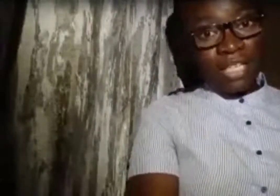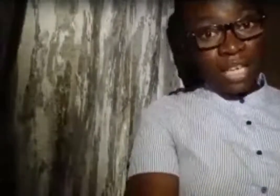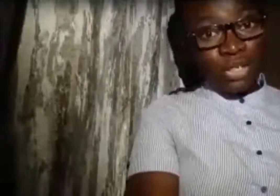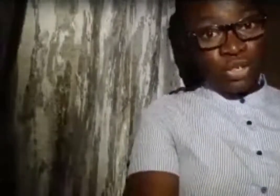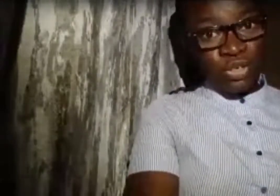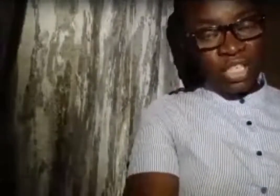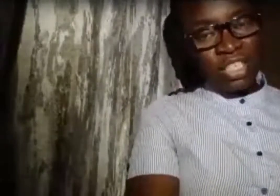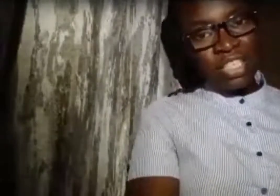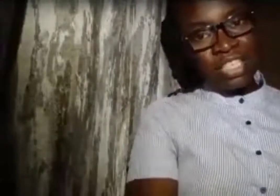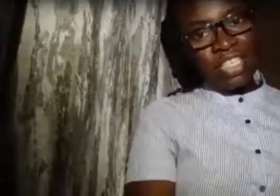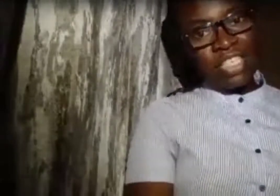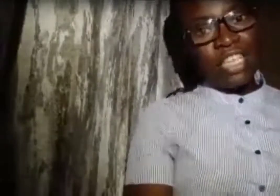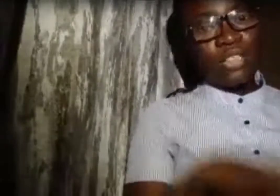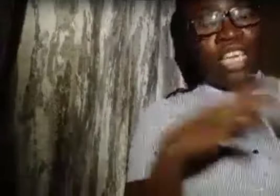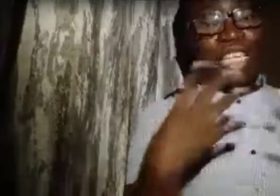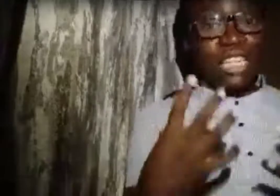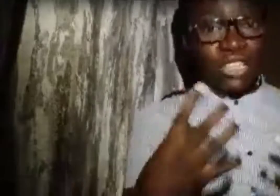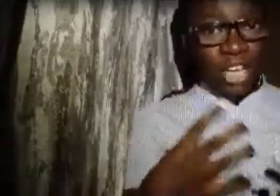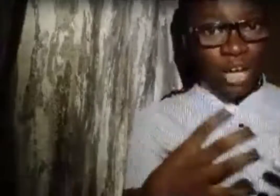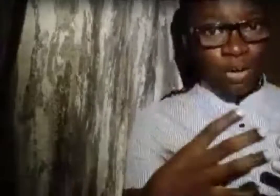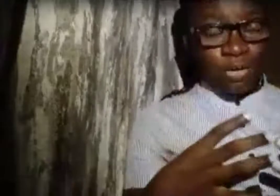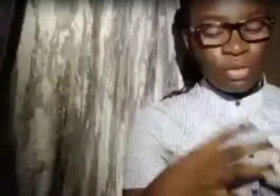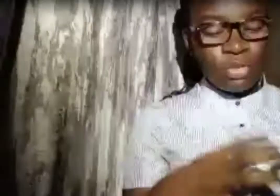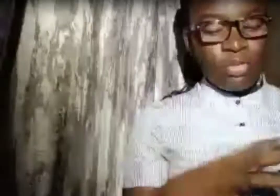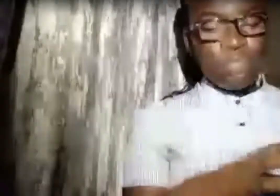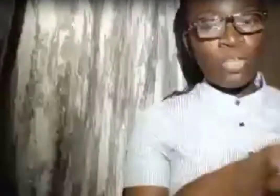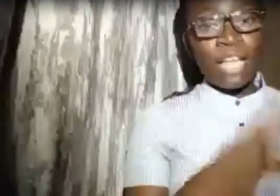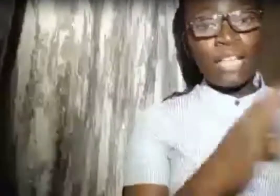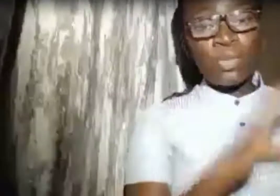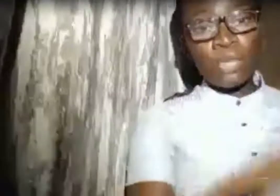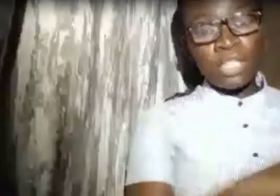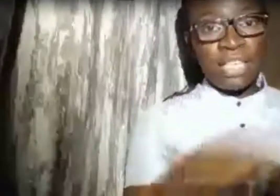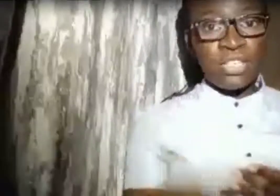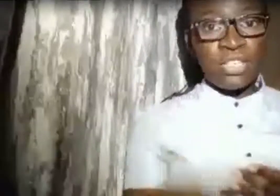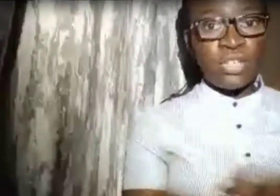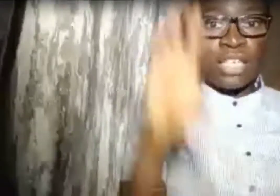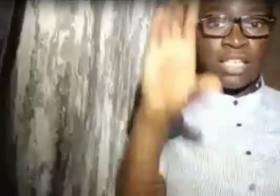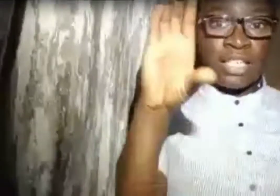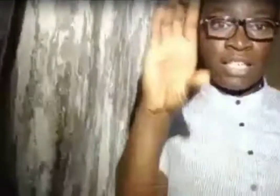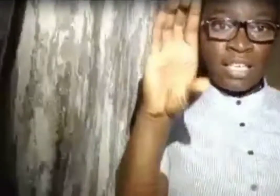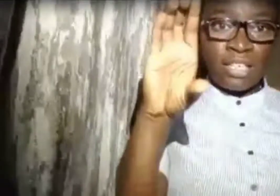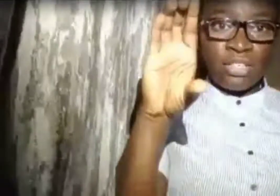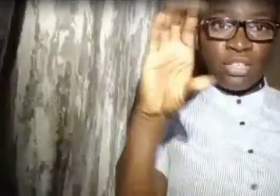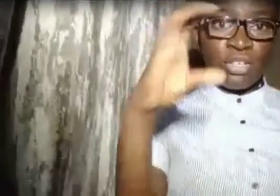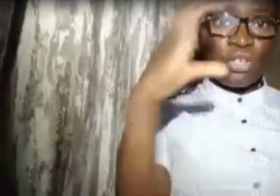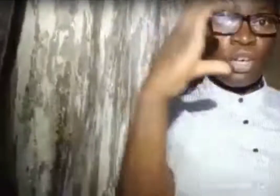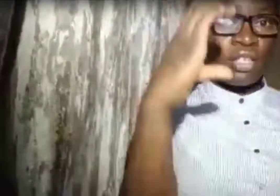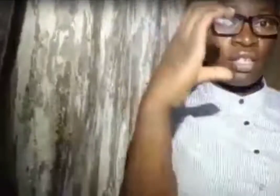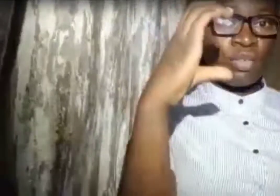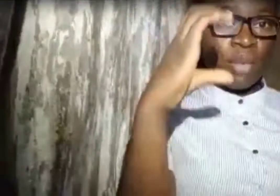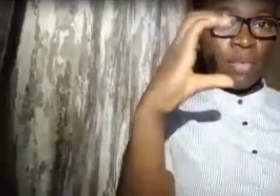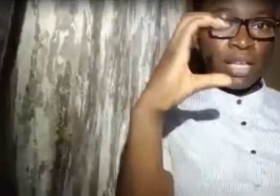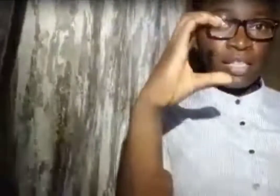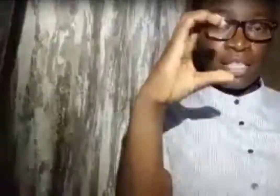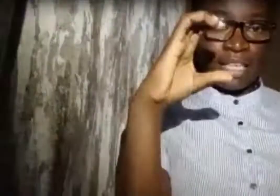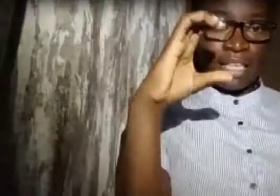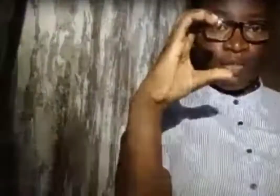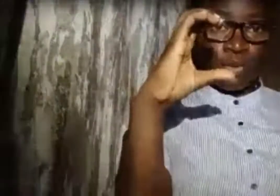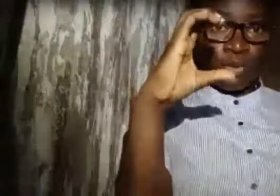initial for that word century is C. You all still remember the sign for C, yeah? So 100 can be